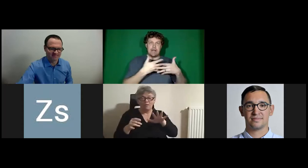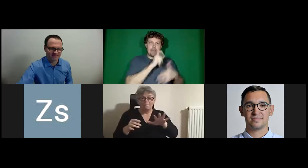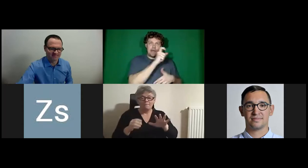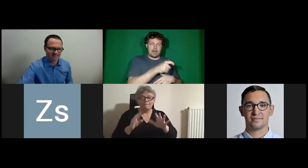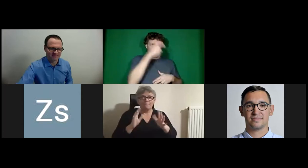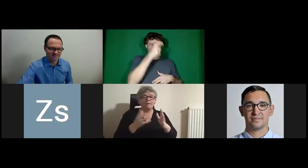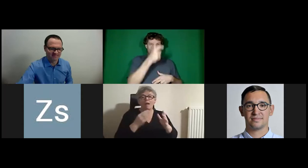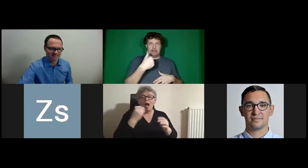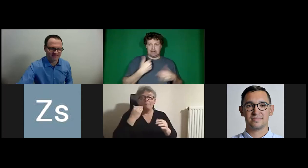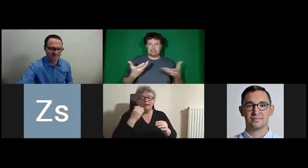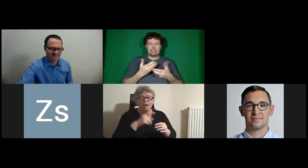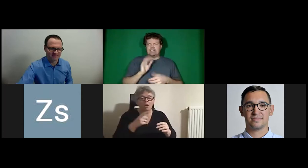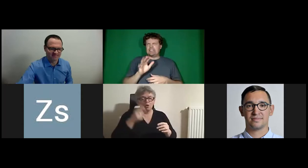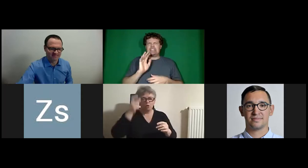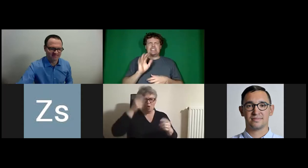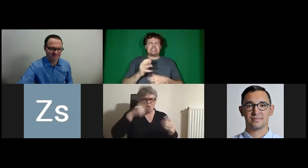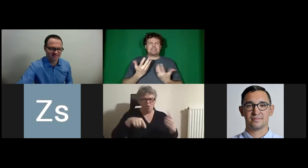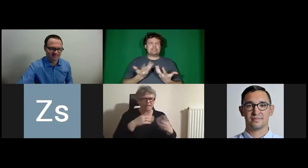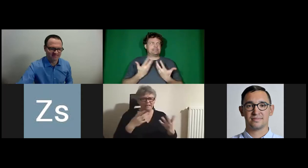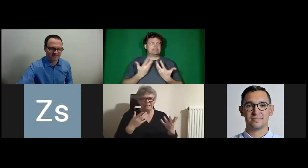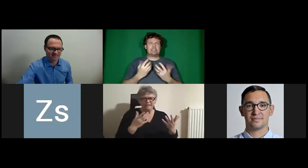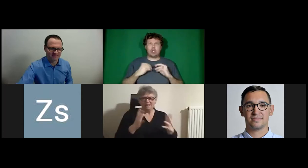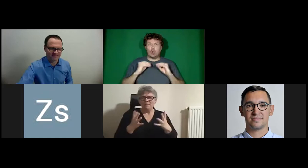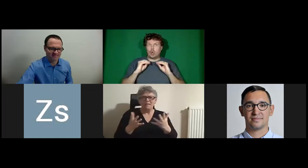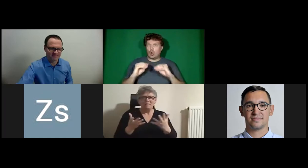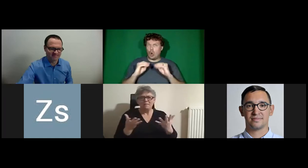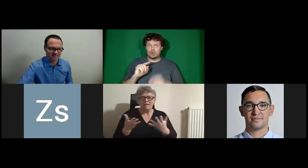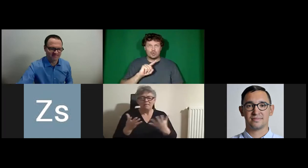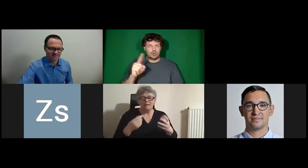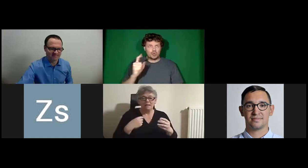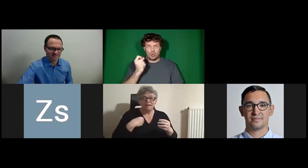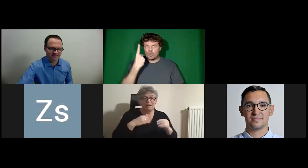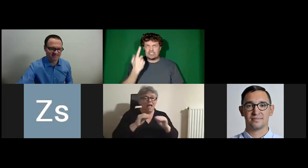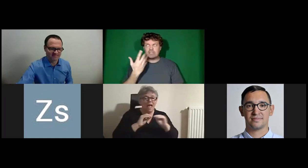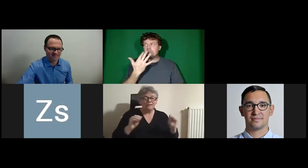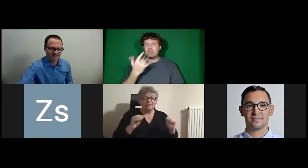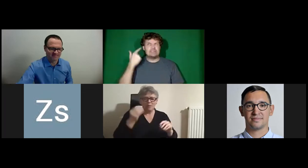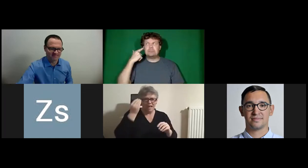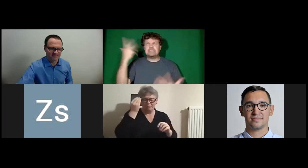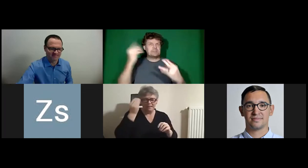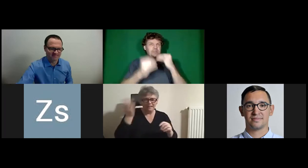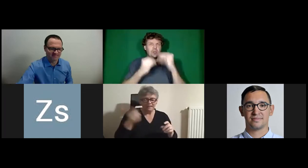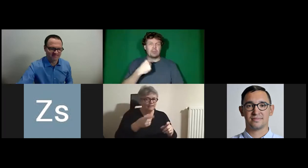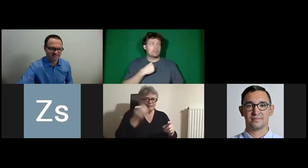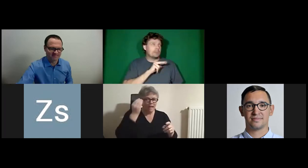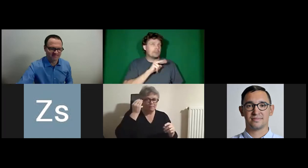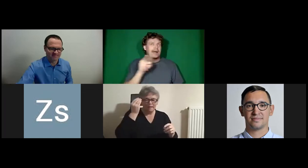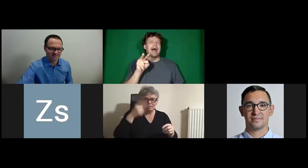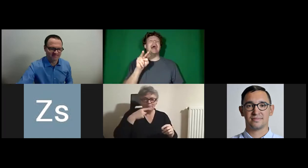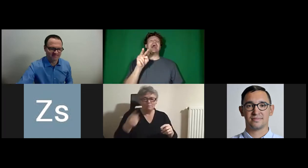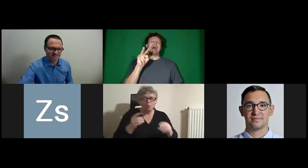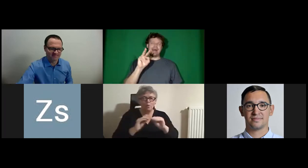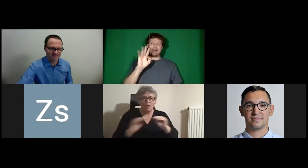5 players. There was Americans, Turkish, and I, and they all didn't understand each